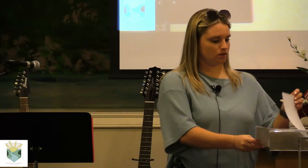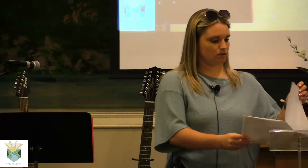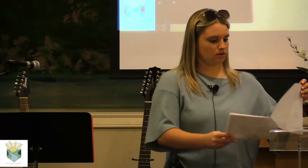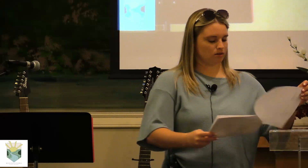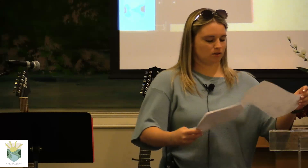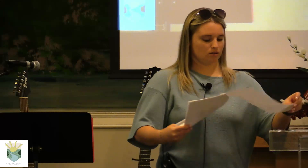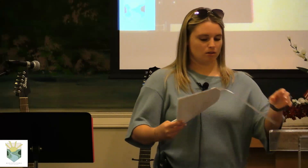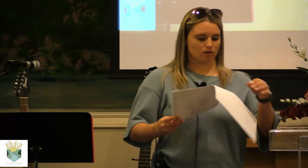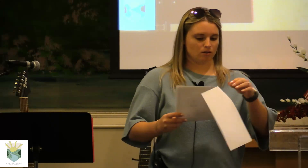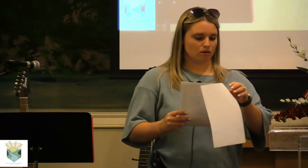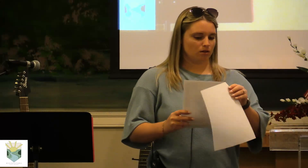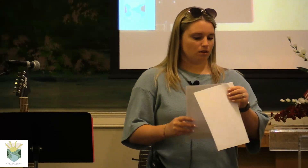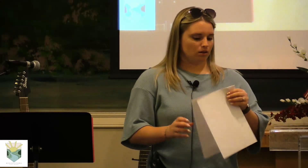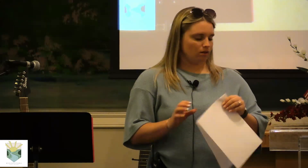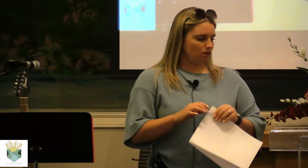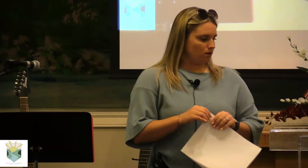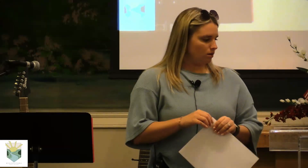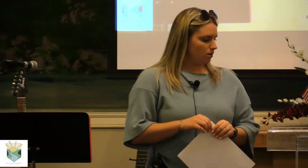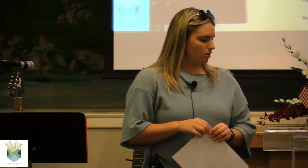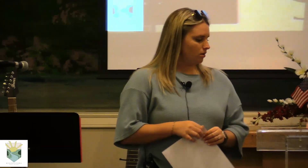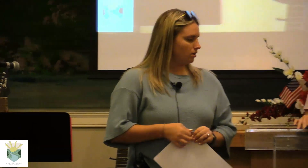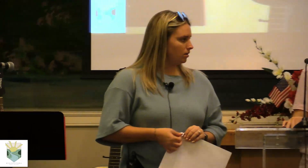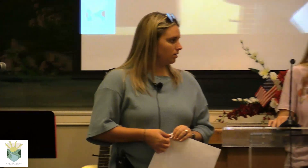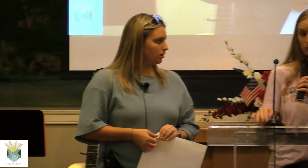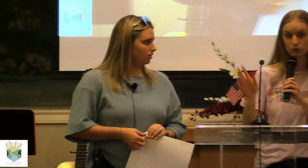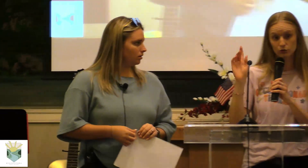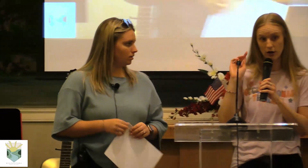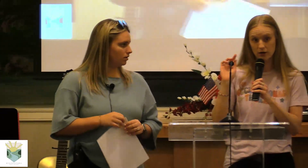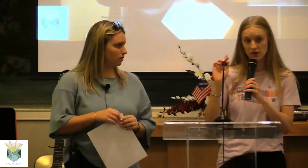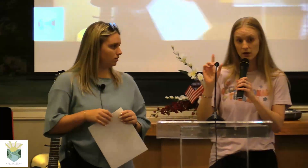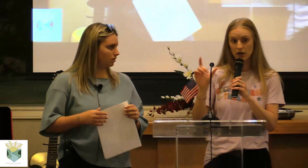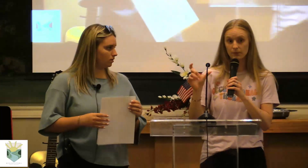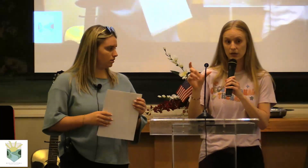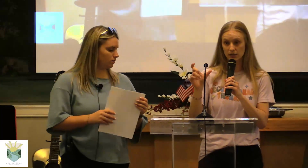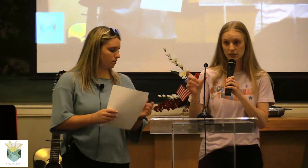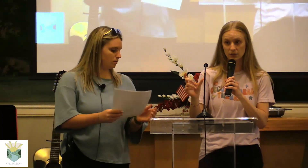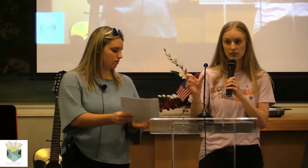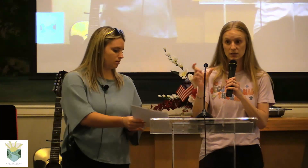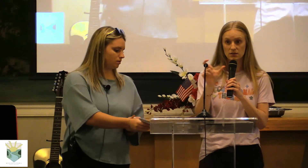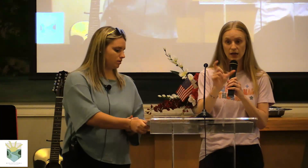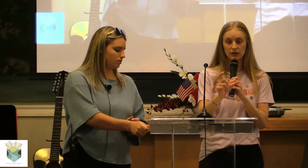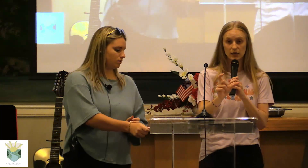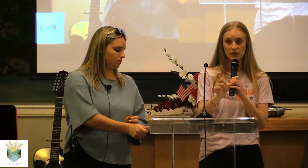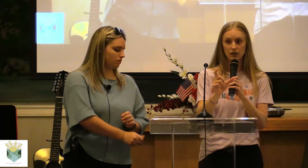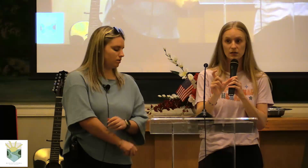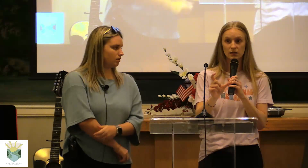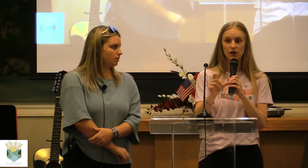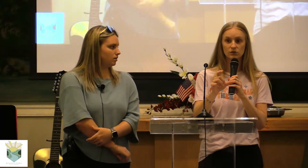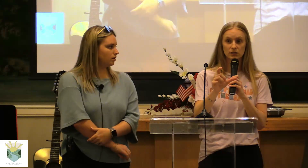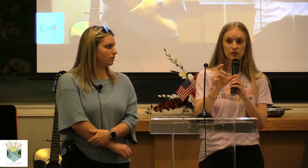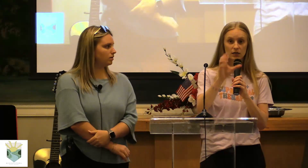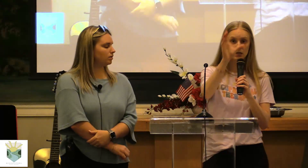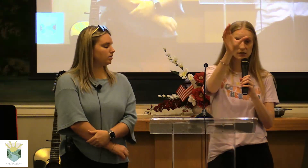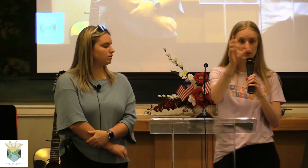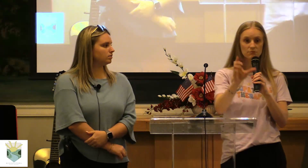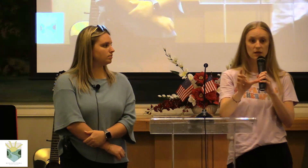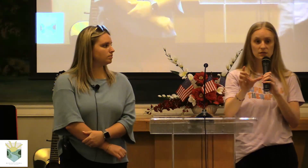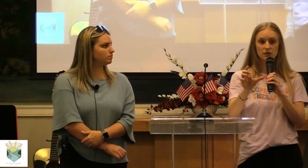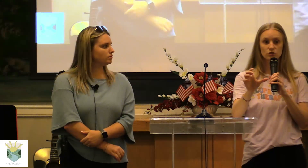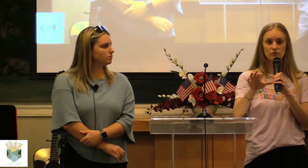can do, so once I get these videos uploaded to the Google Drive, like I said, I'm going to send that link, and then I'll send in that same message for